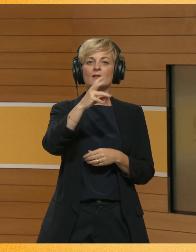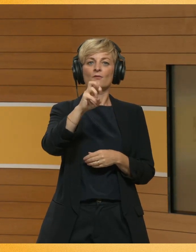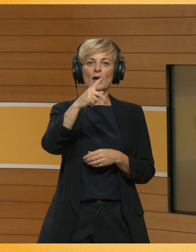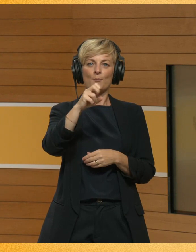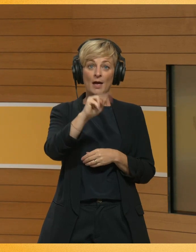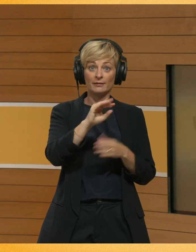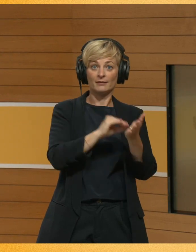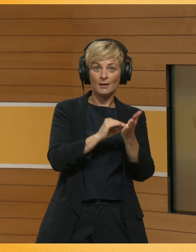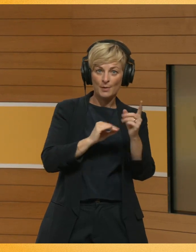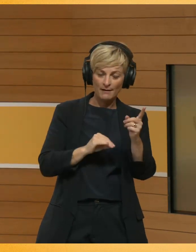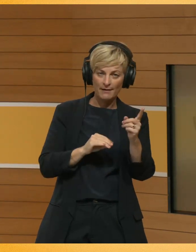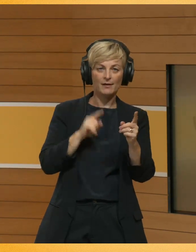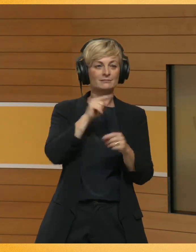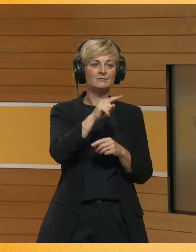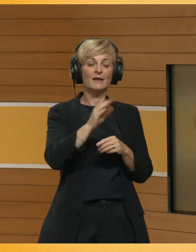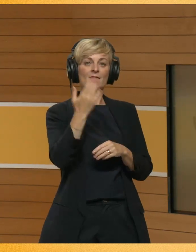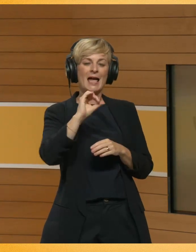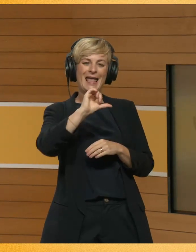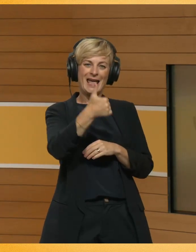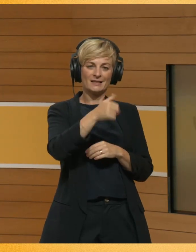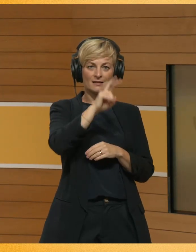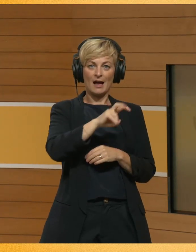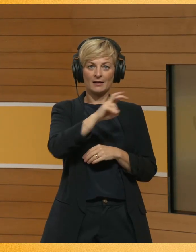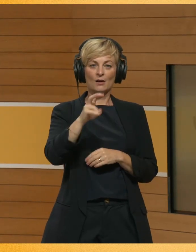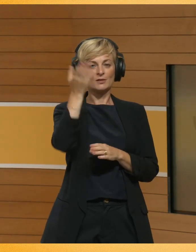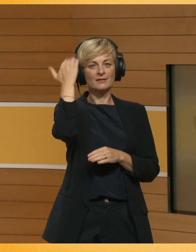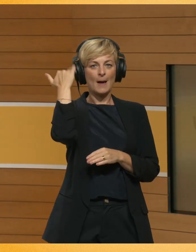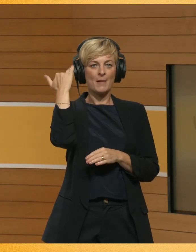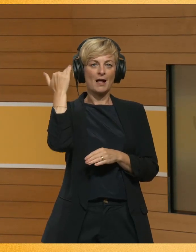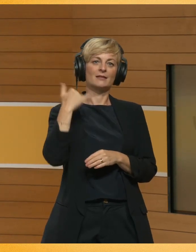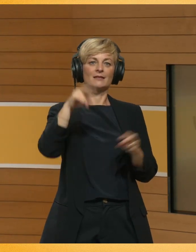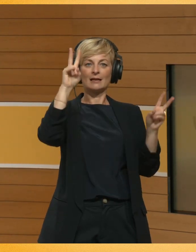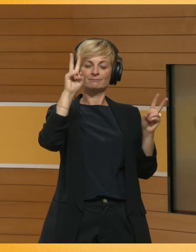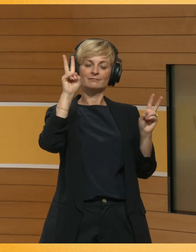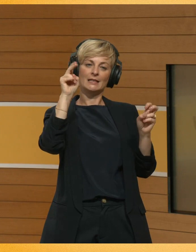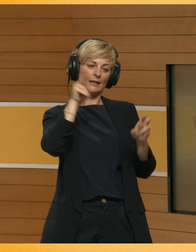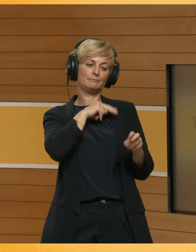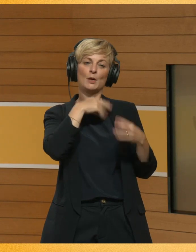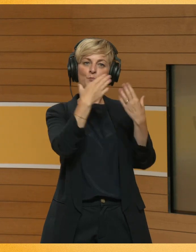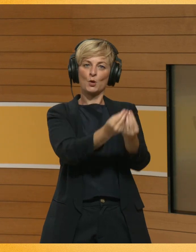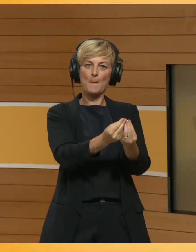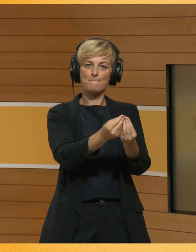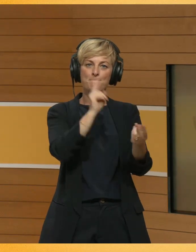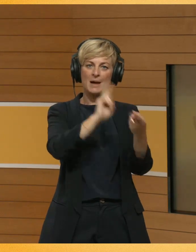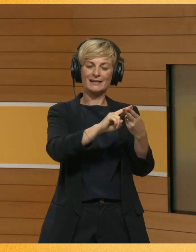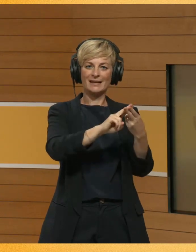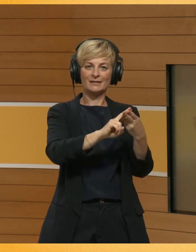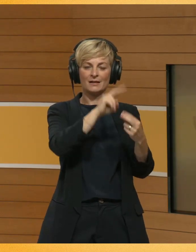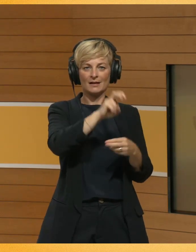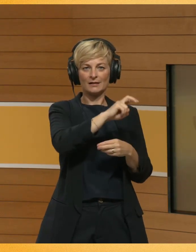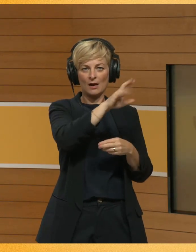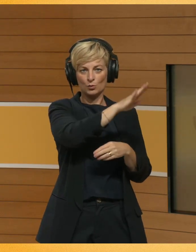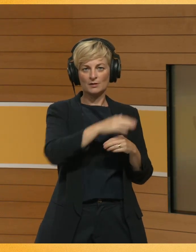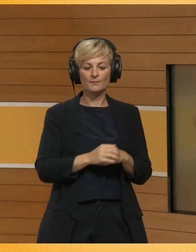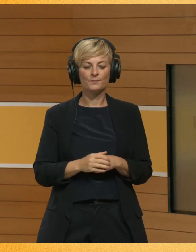designation in Europe. So the project in total is coordinated by KU Leuven in collaboration with the University of